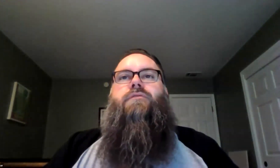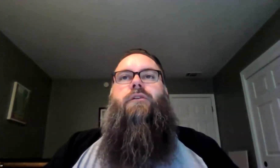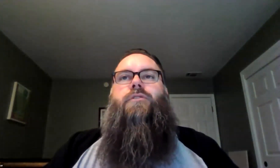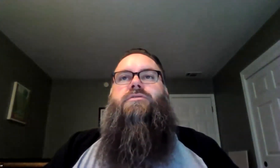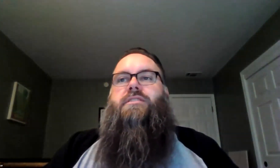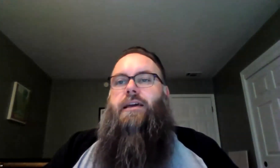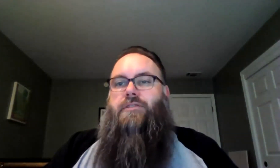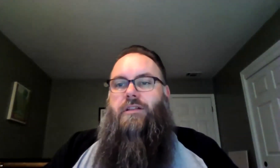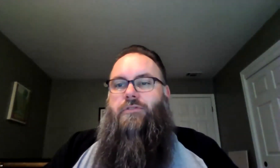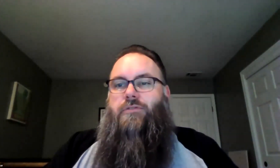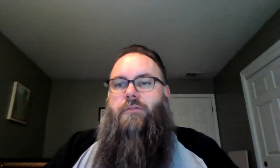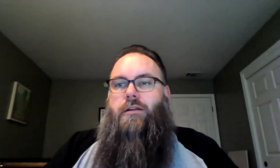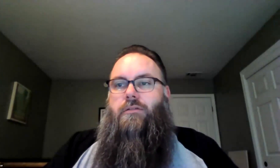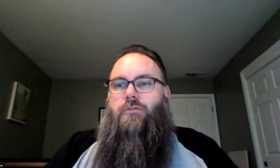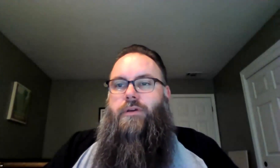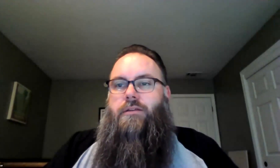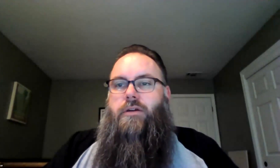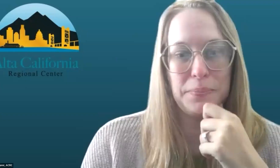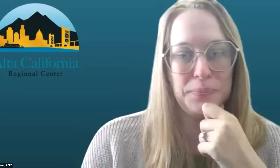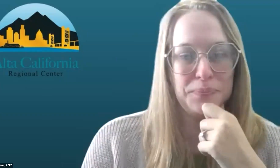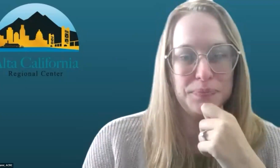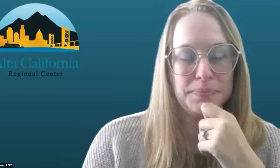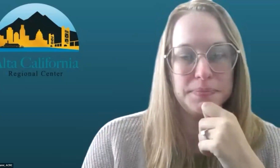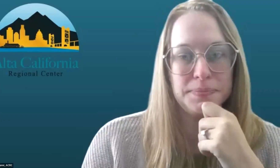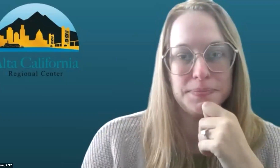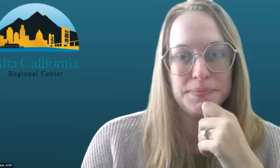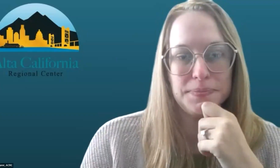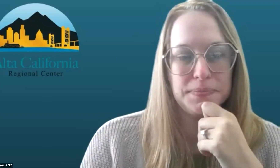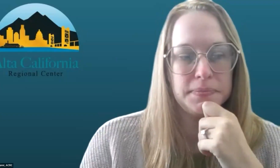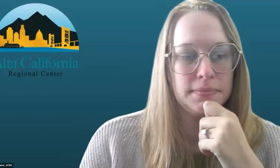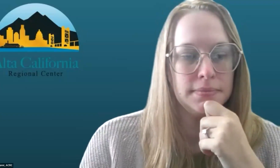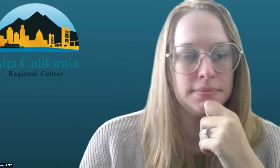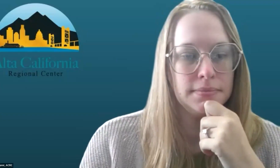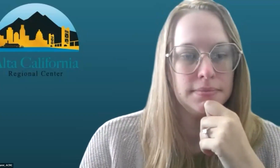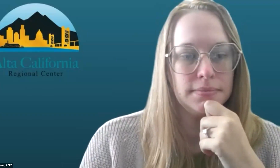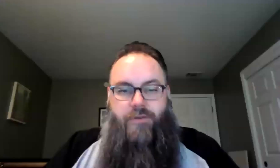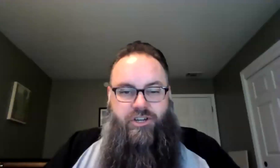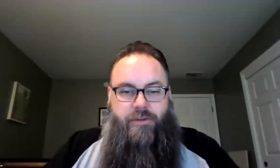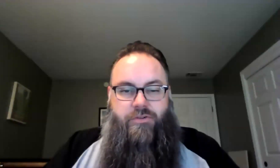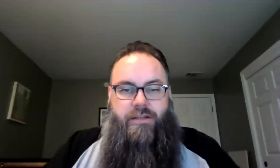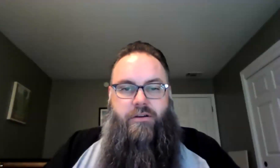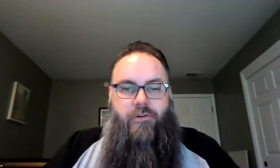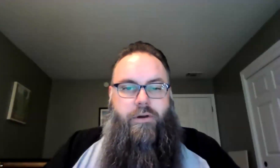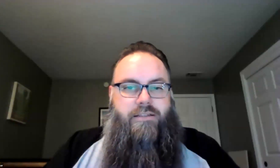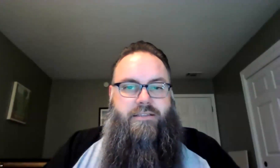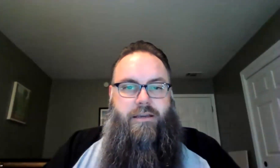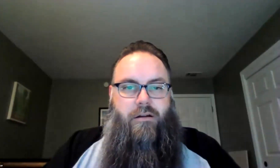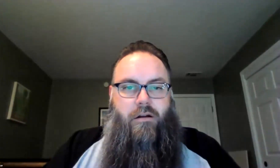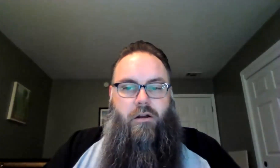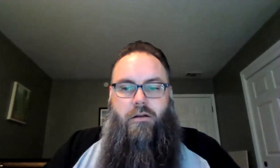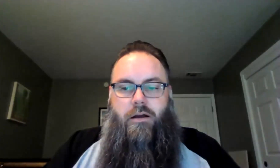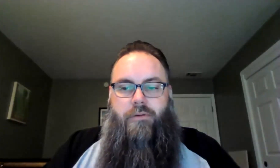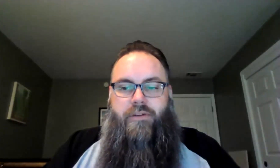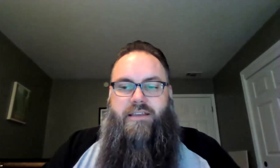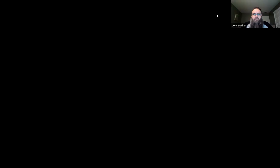You have the flyer for UC Davis. I'll have you do that one in a little bit. Okay, so Micro Enterprise Fair is June 22nd. I'm going to share my screen so everyone can see it